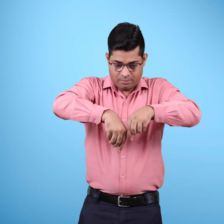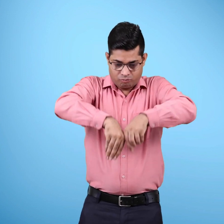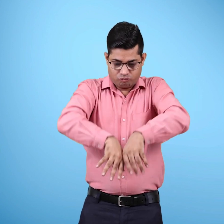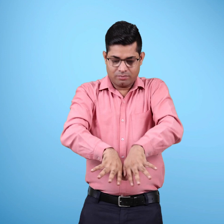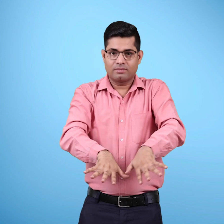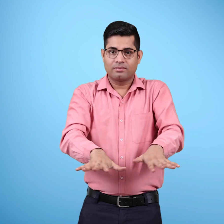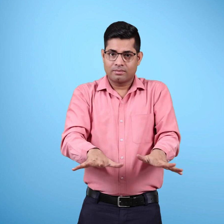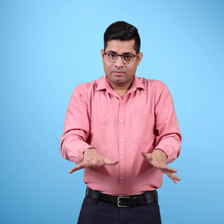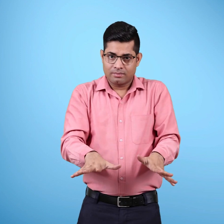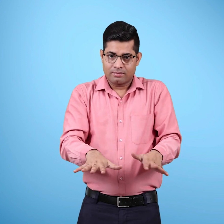root,